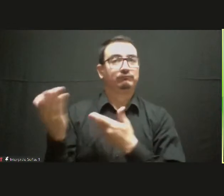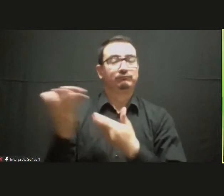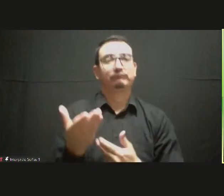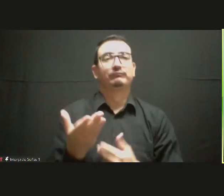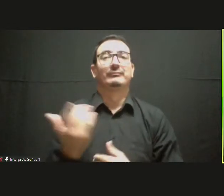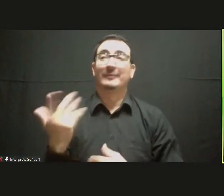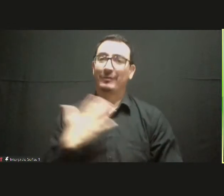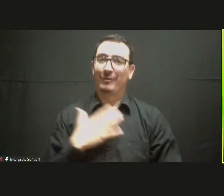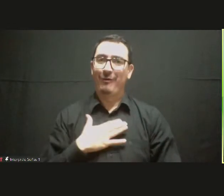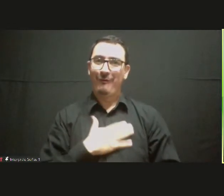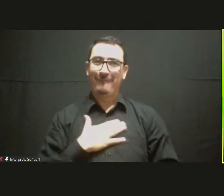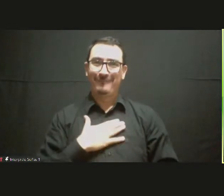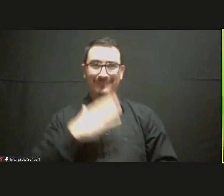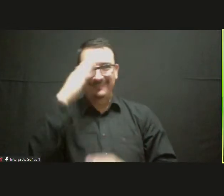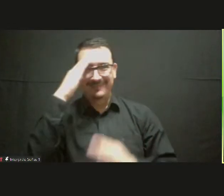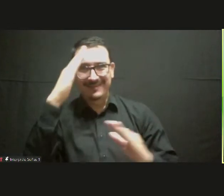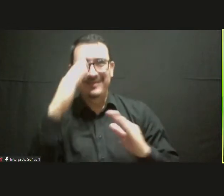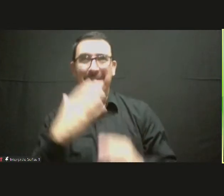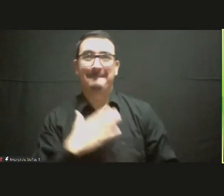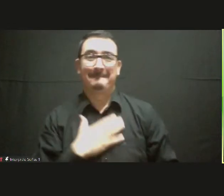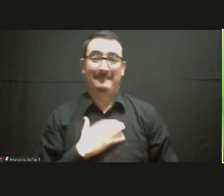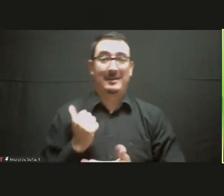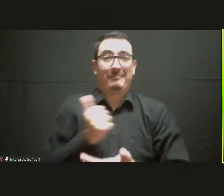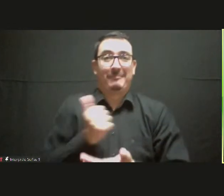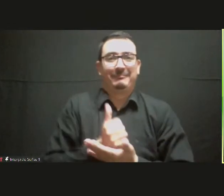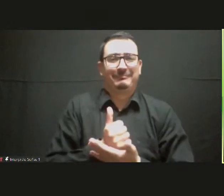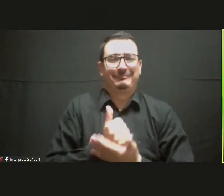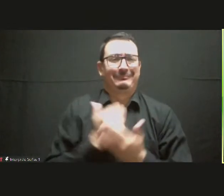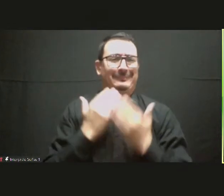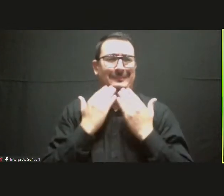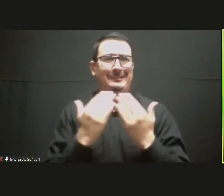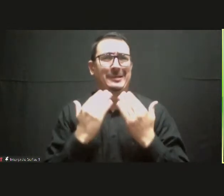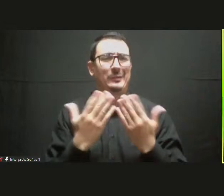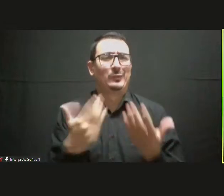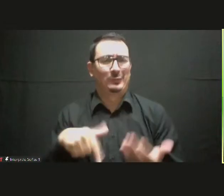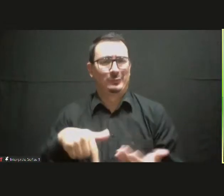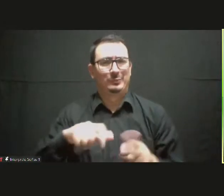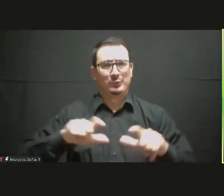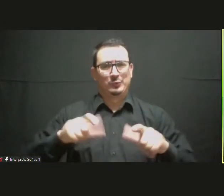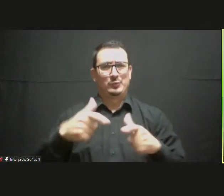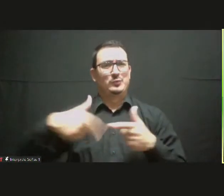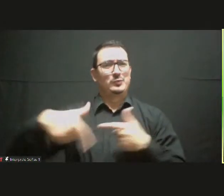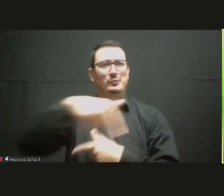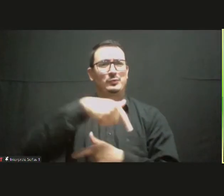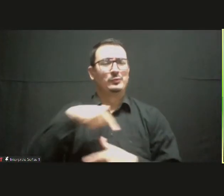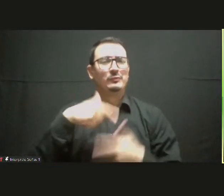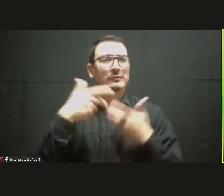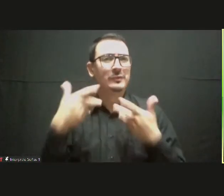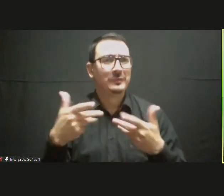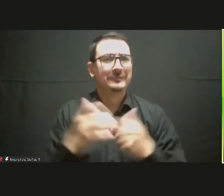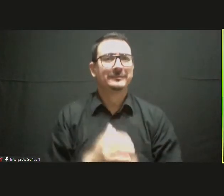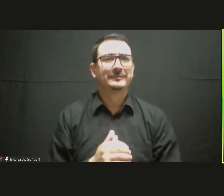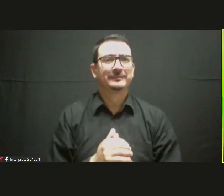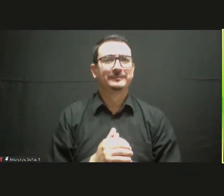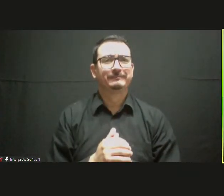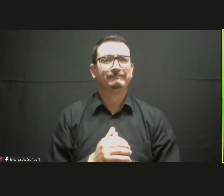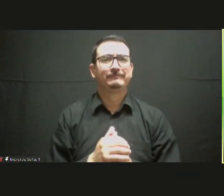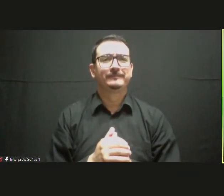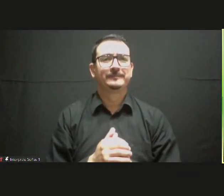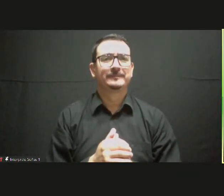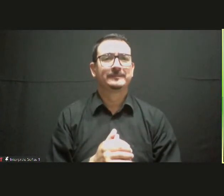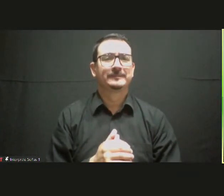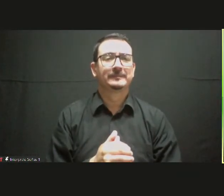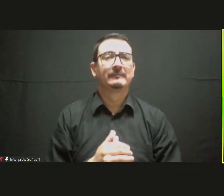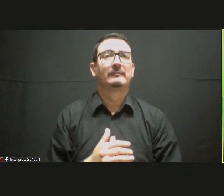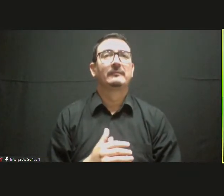this event, given the very serious and continuing challenges that COVID-19 presents to